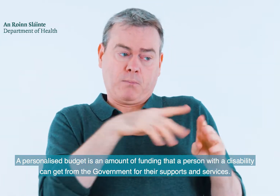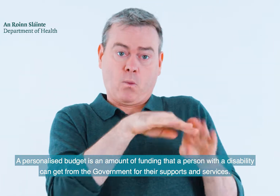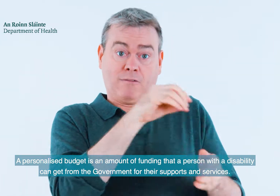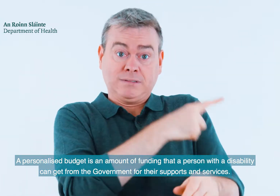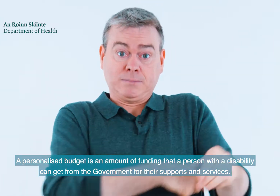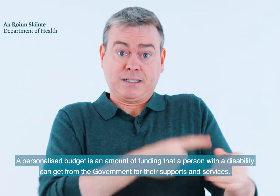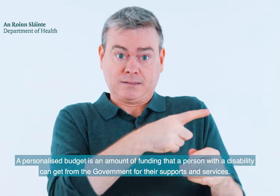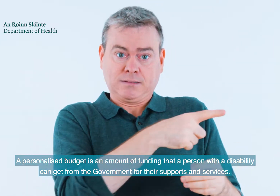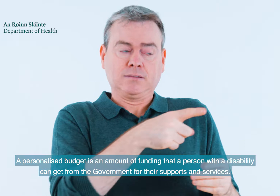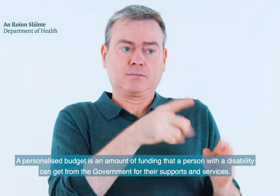services.